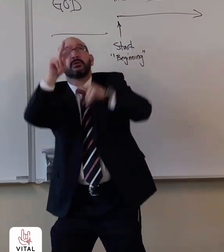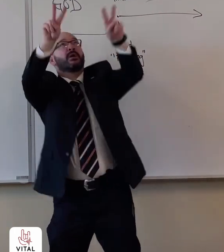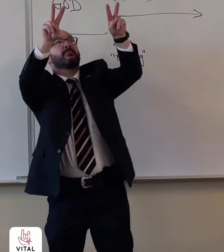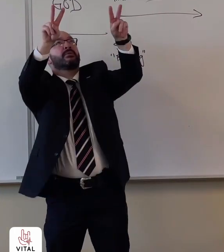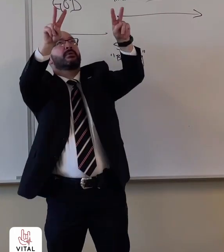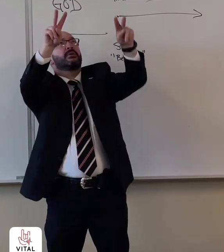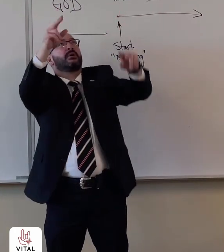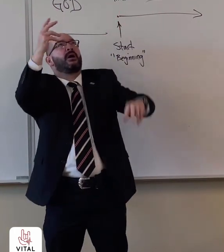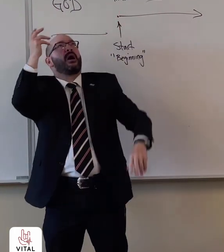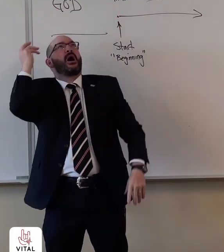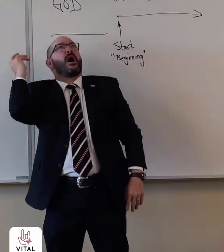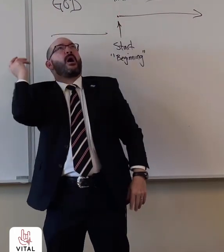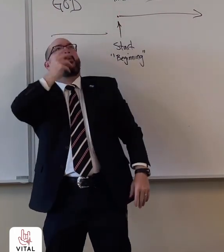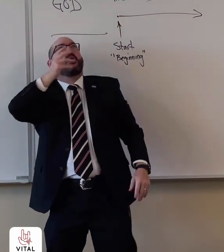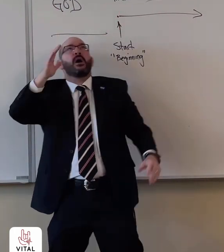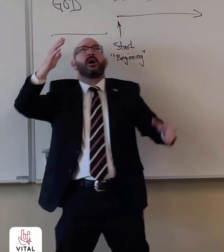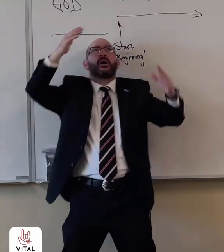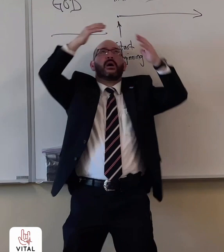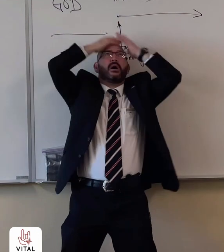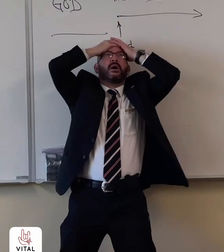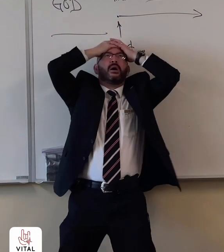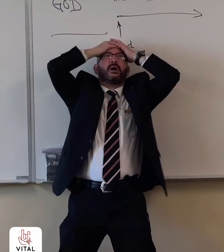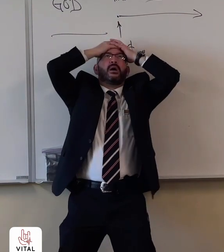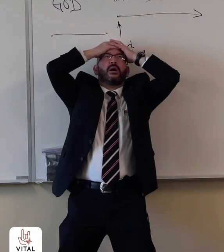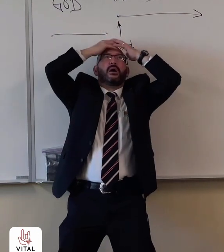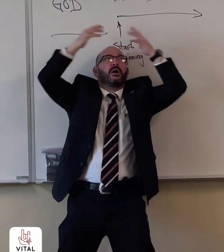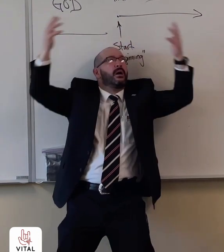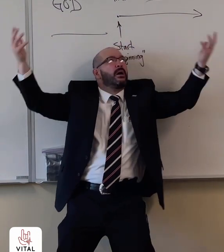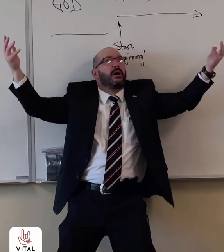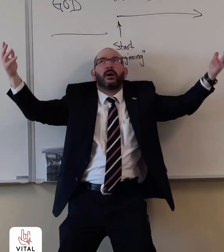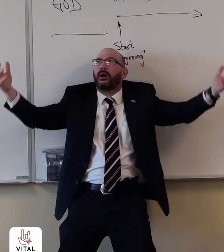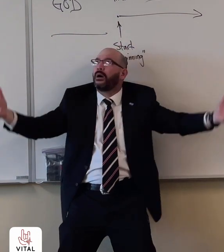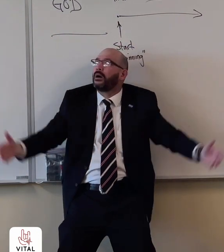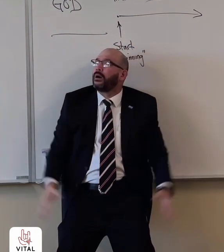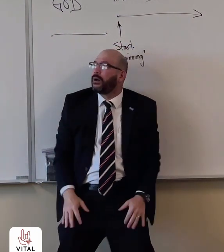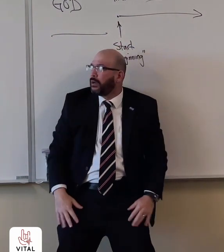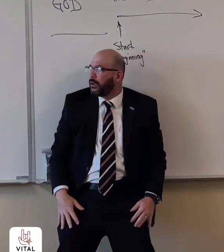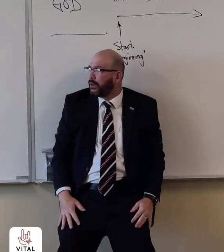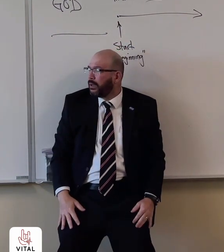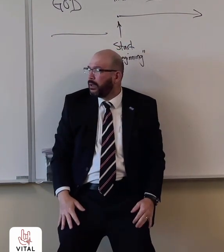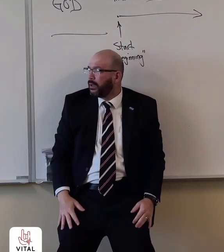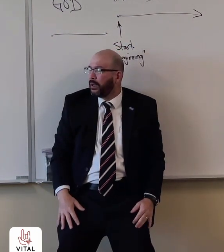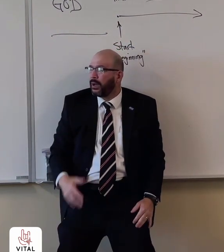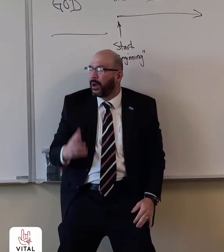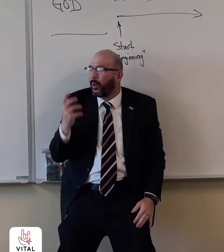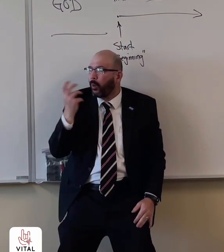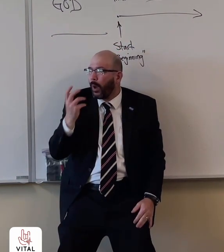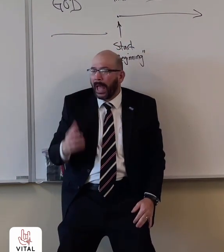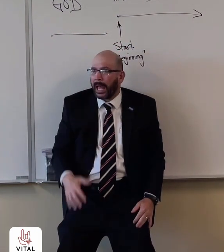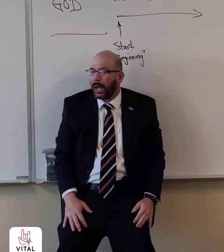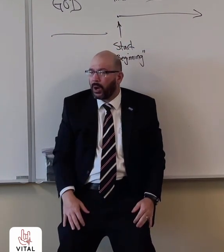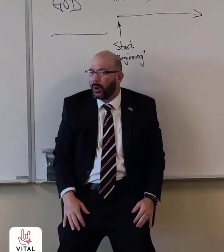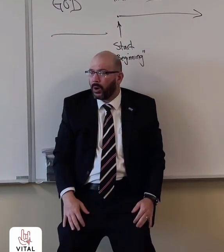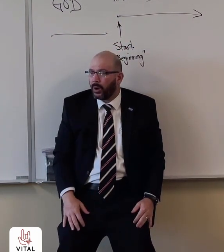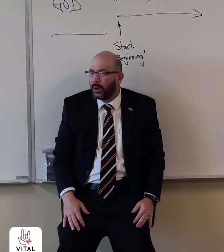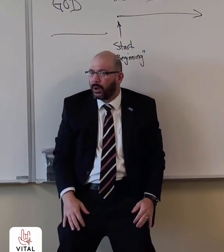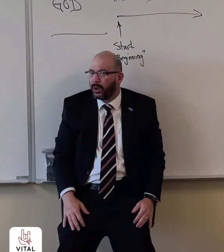someplace where it's dark, and you can see all the Milky Way, and all the stars, and all the, you're just